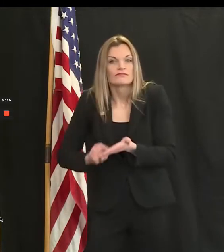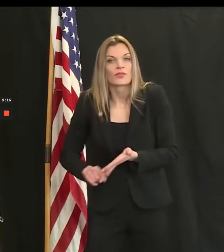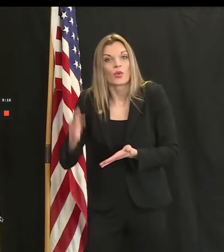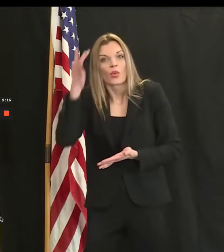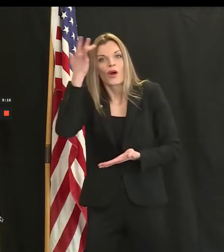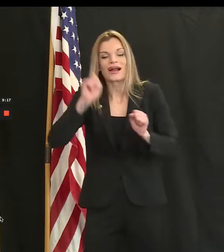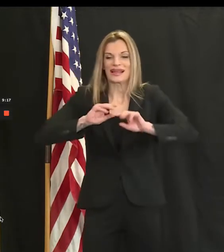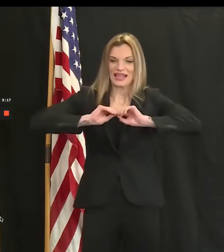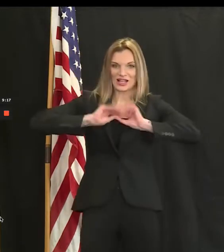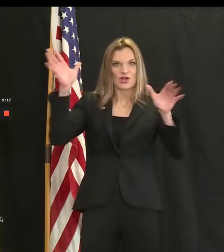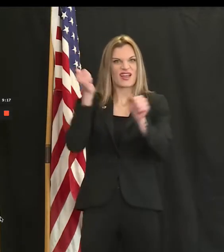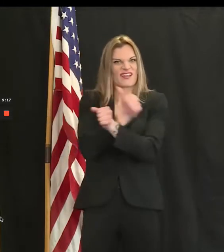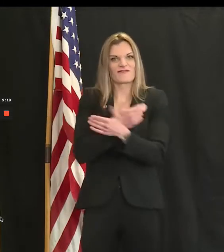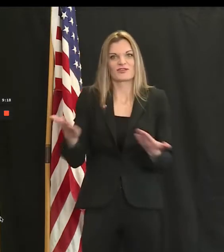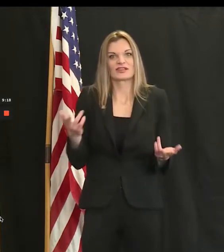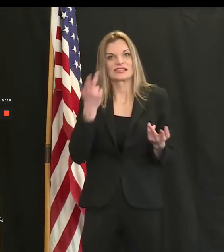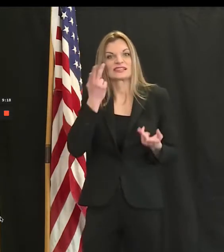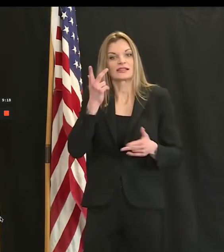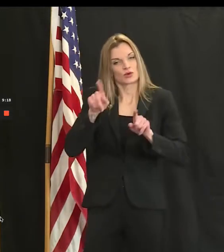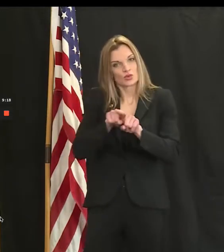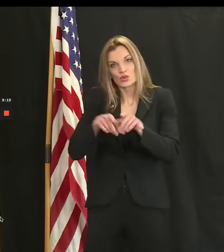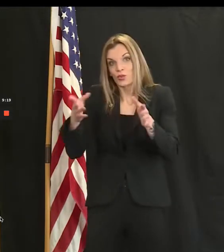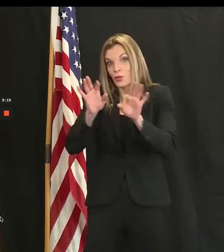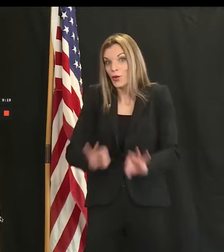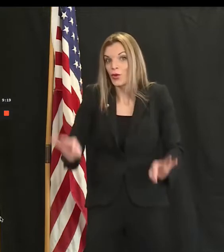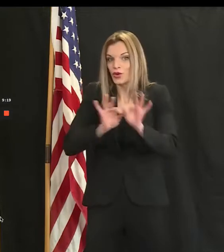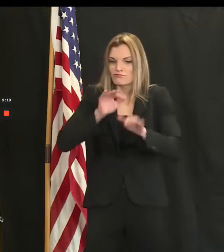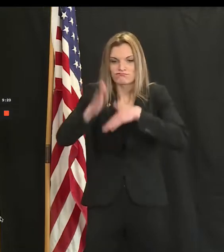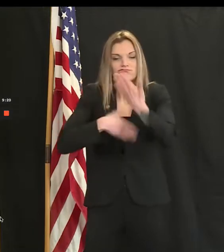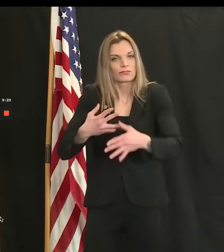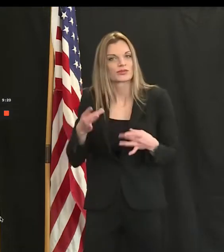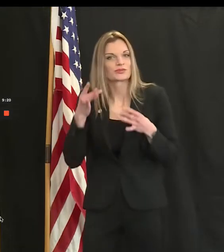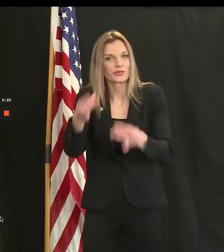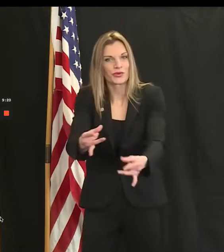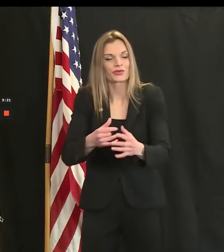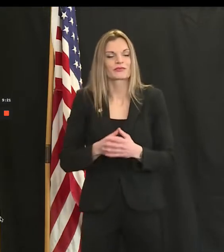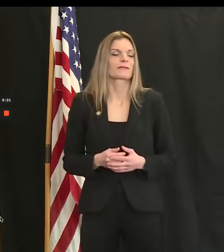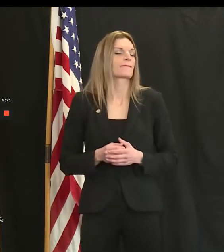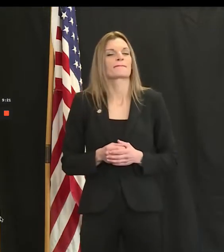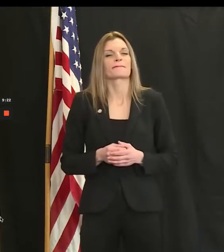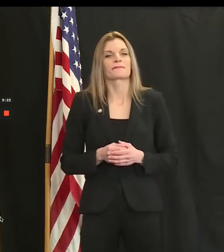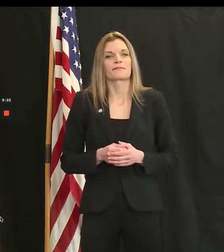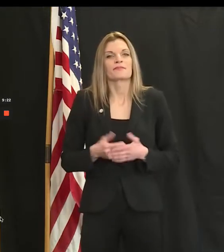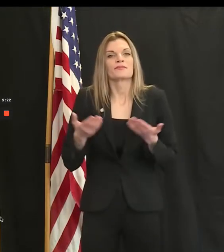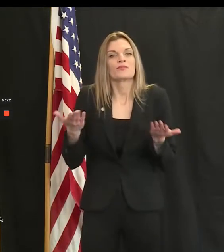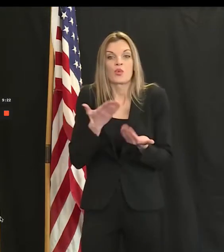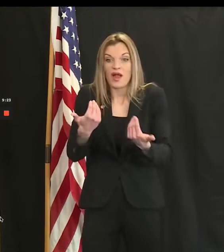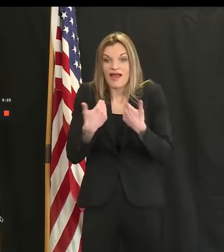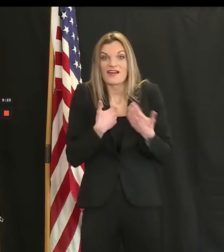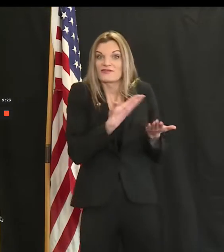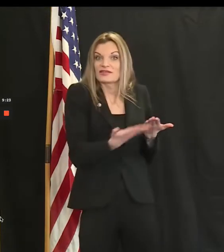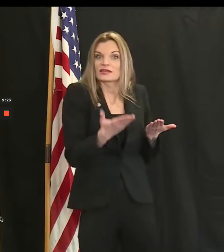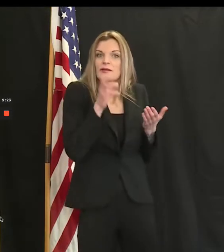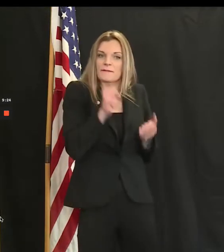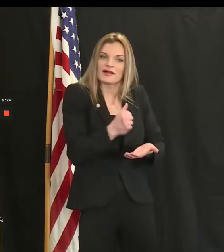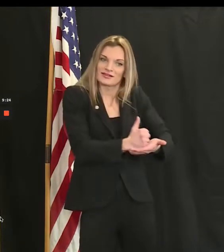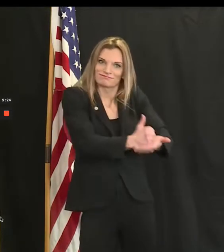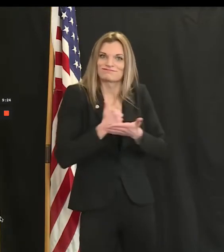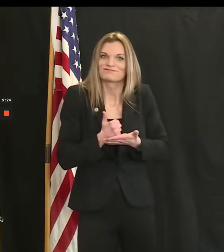conduct this investigation expeditiously and efficiently, and to use the public resources in the most efficient way